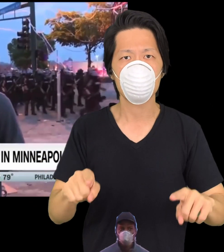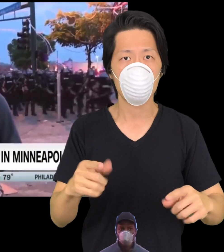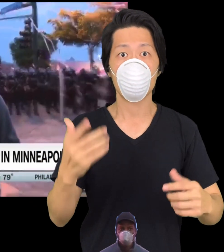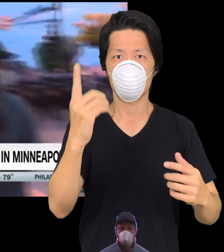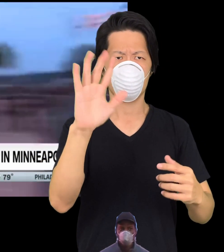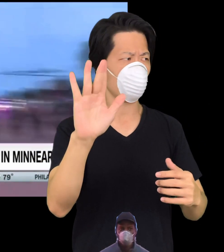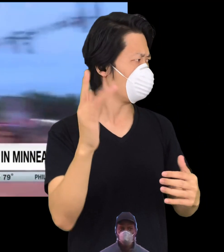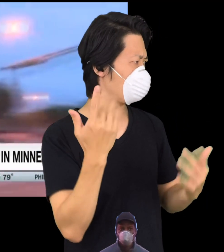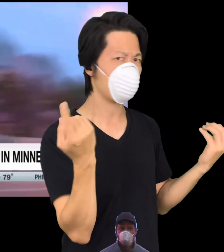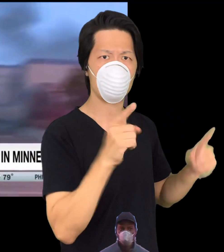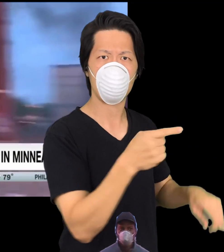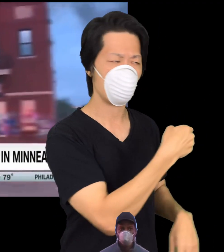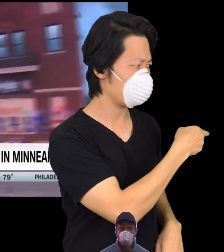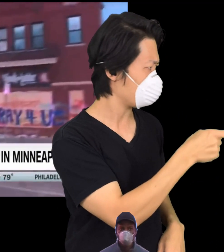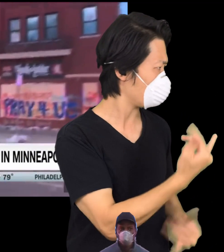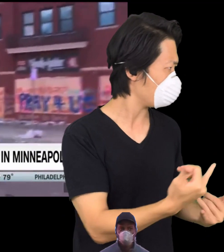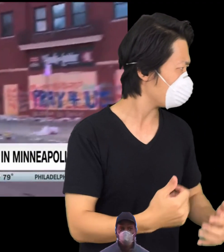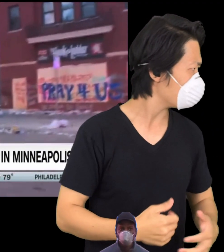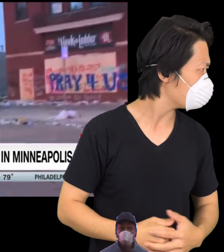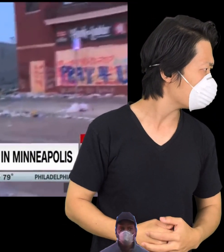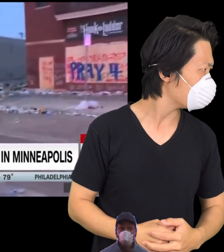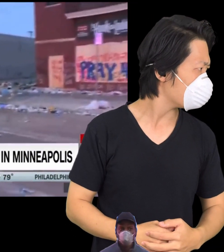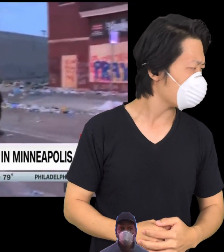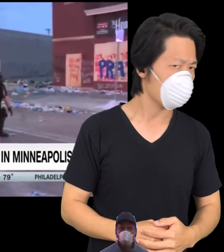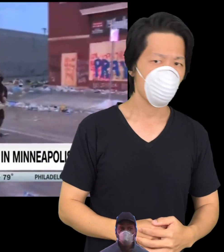taking place. There is some action behind you. Hang on.